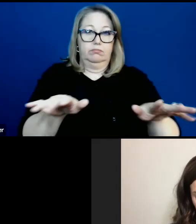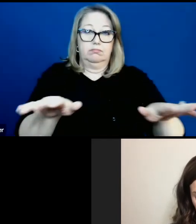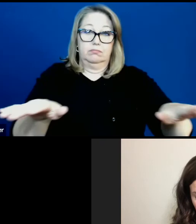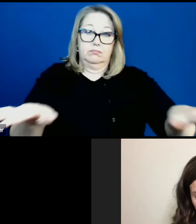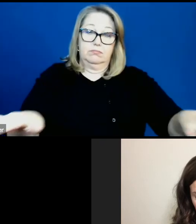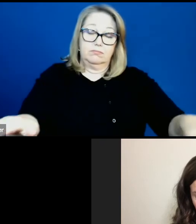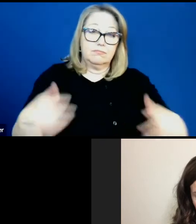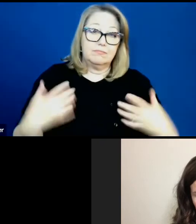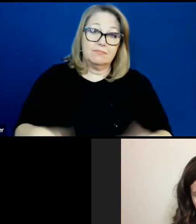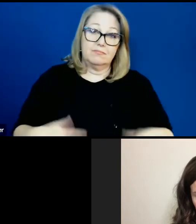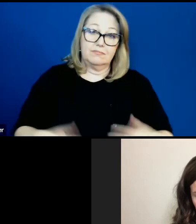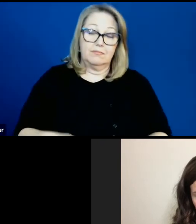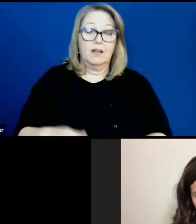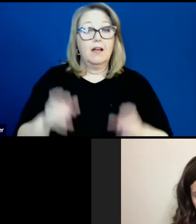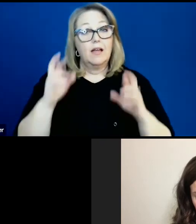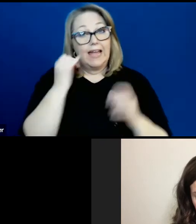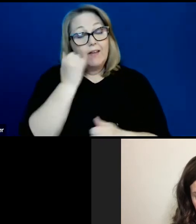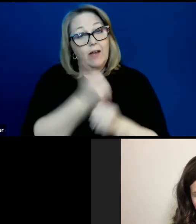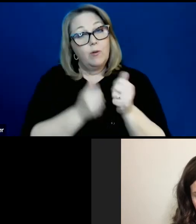I'm confident we'll come out okay.